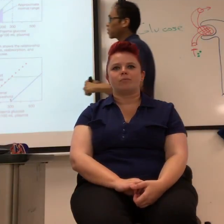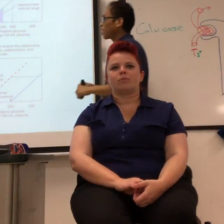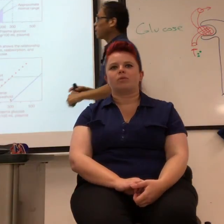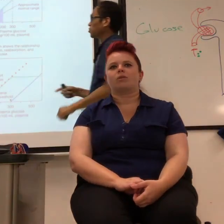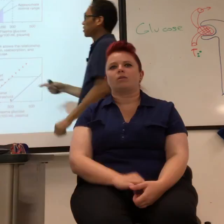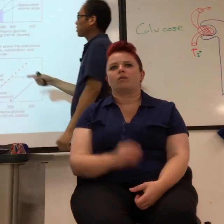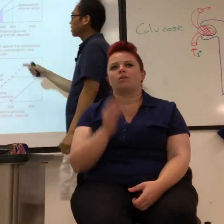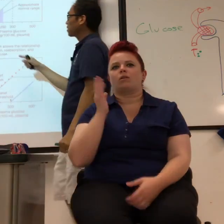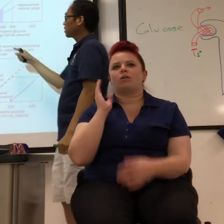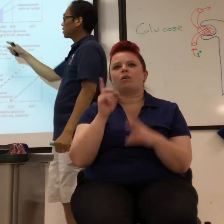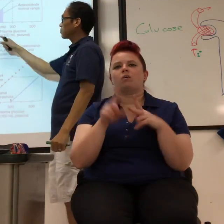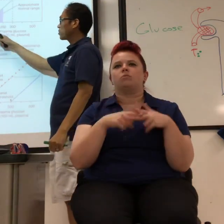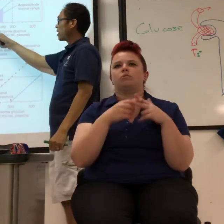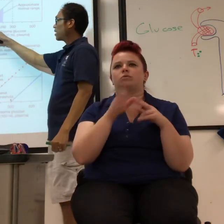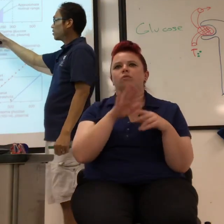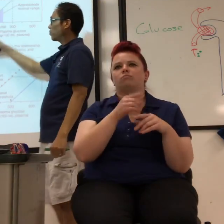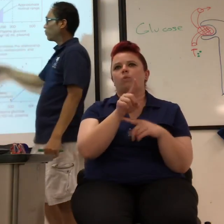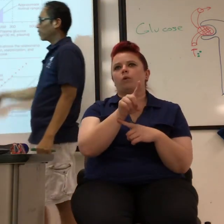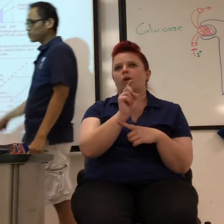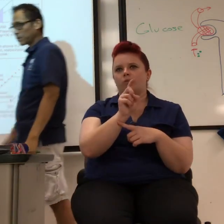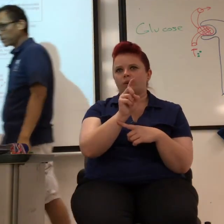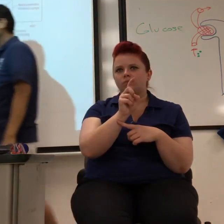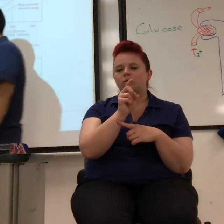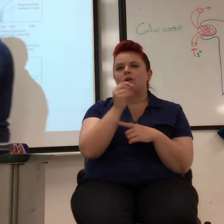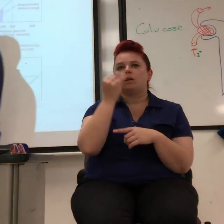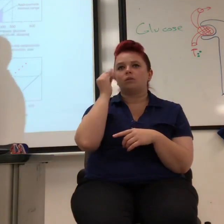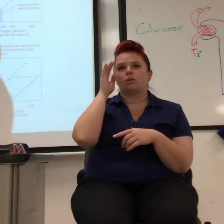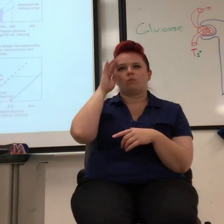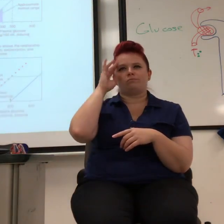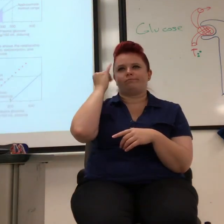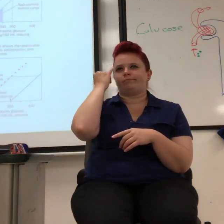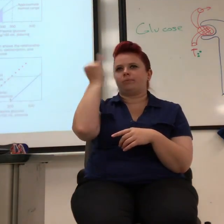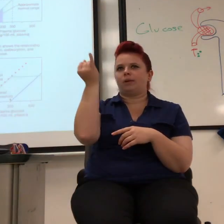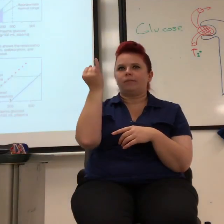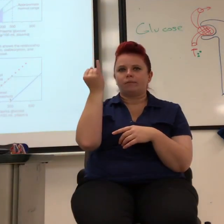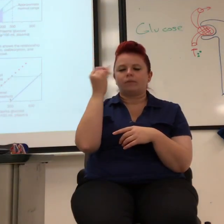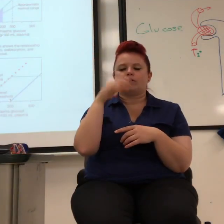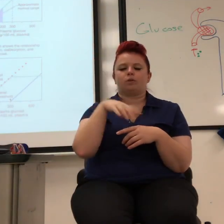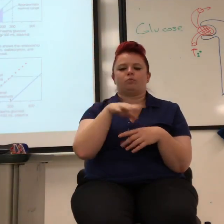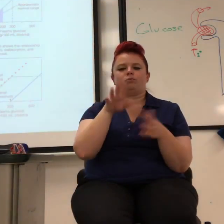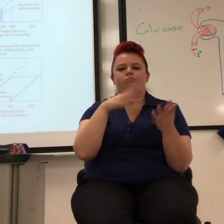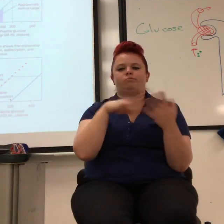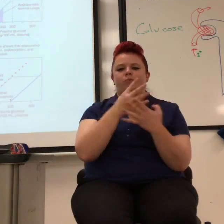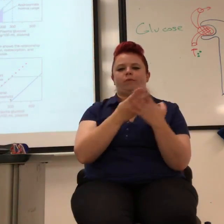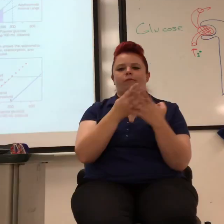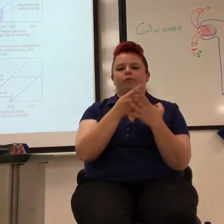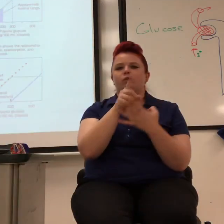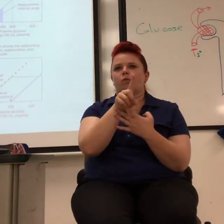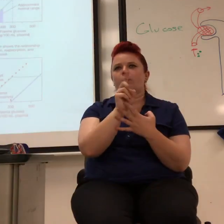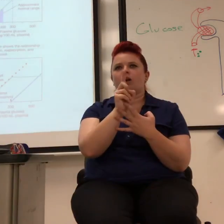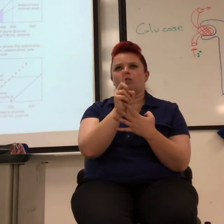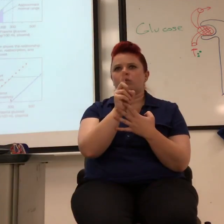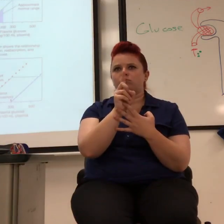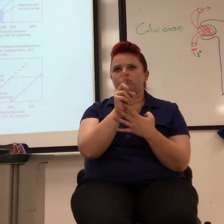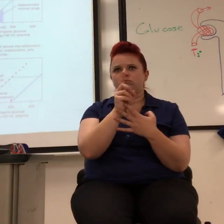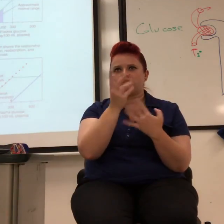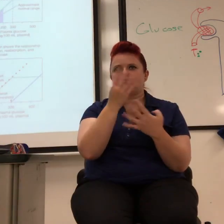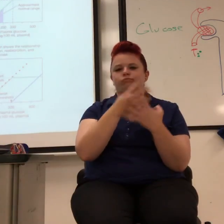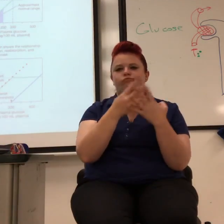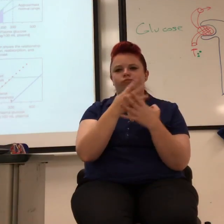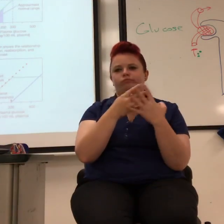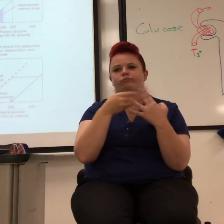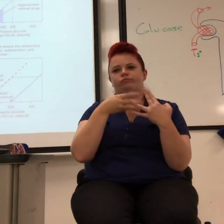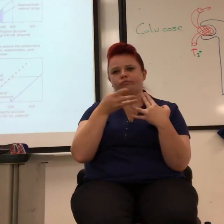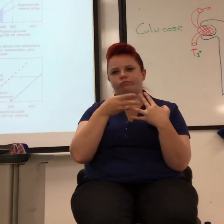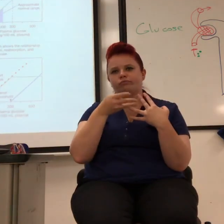And let's start at 100. Let's pretend you filter 100. Okay? And